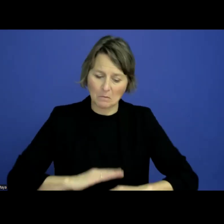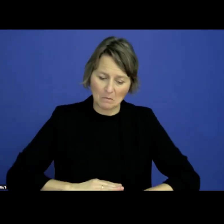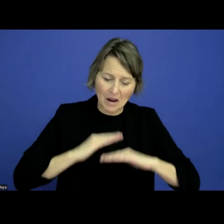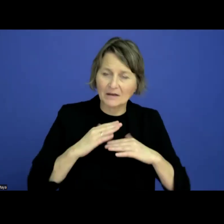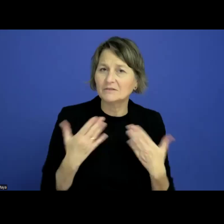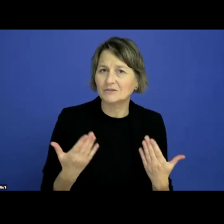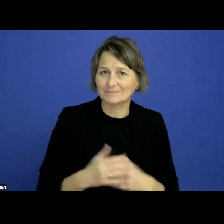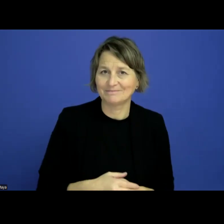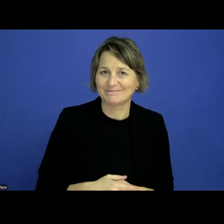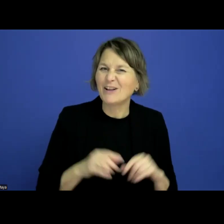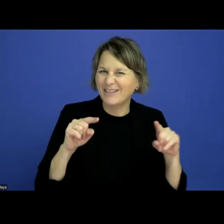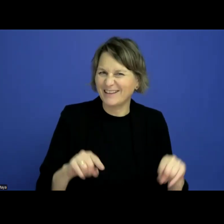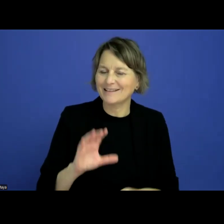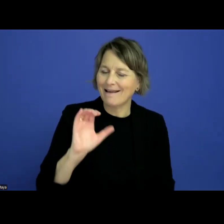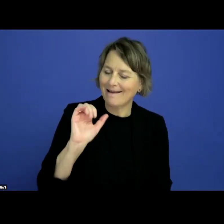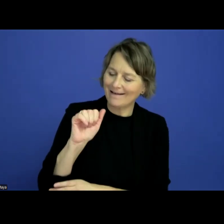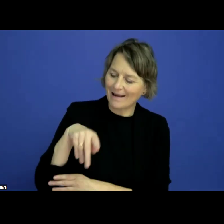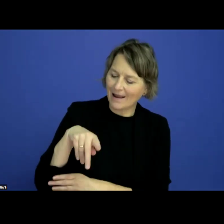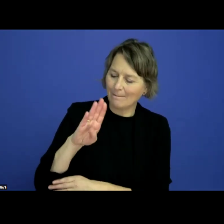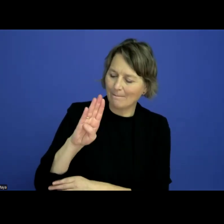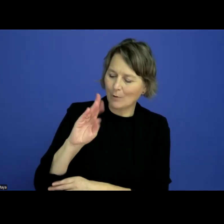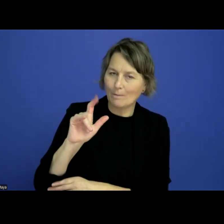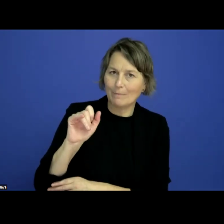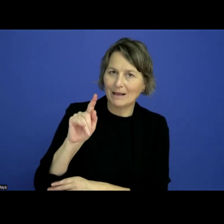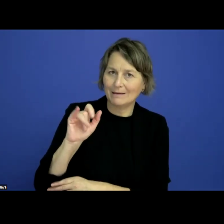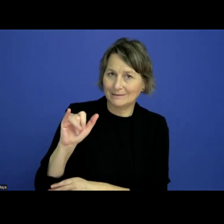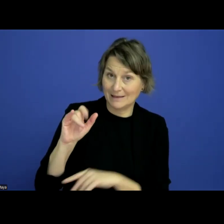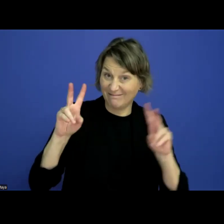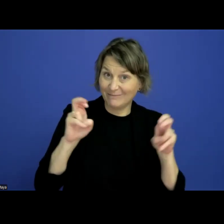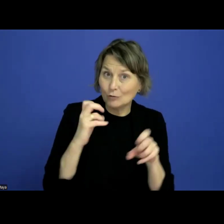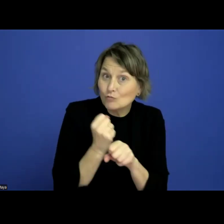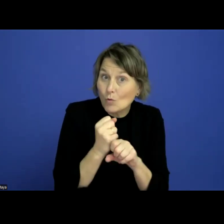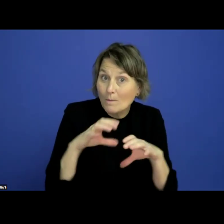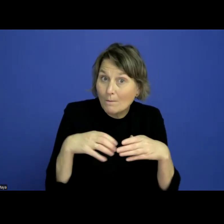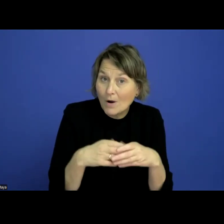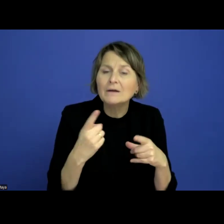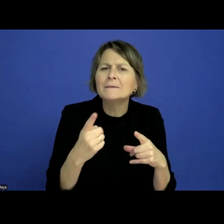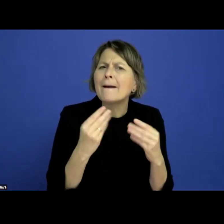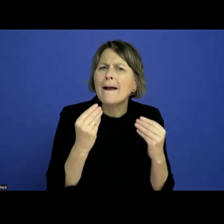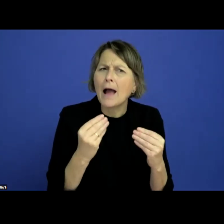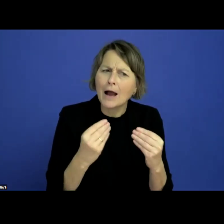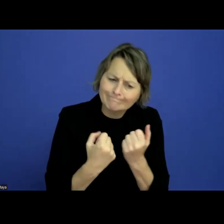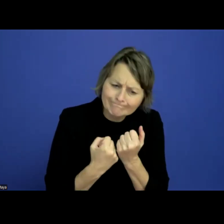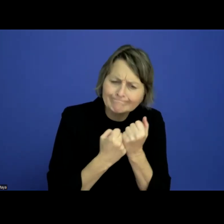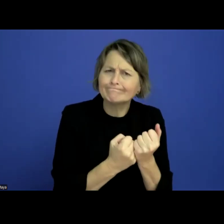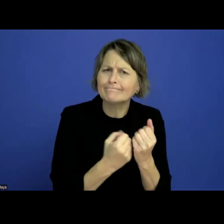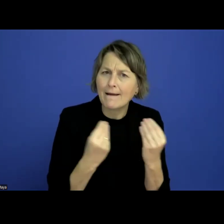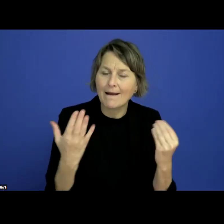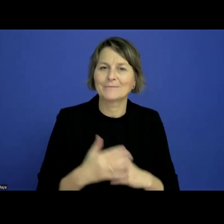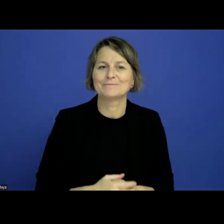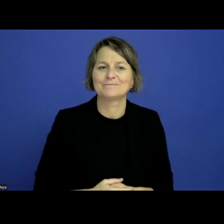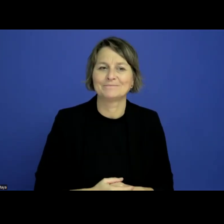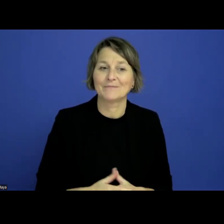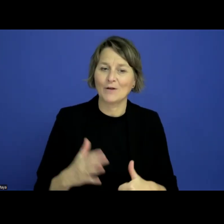on the topic of inclusion and care. Well, in many meaningful ways. First, it creates a safe